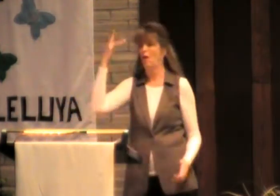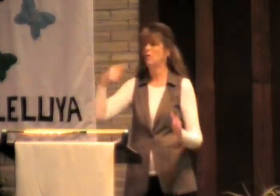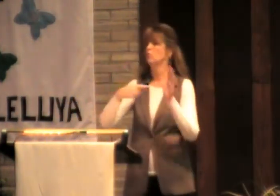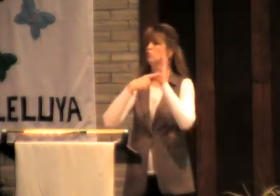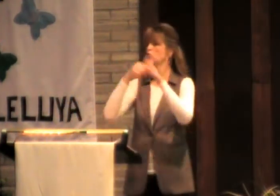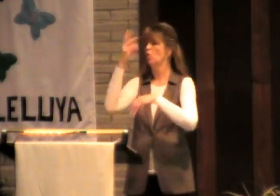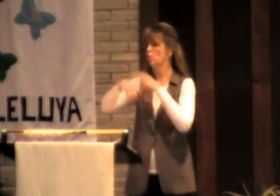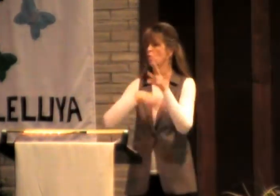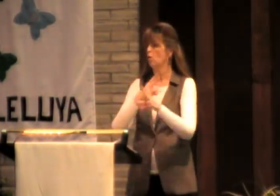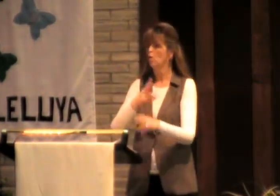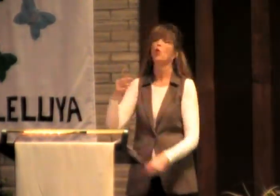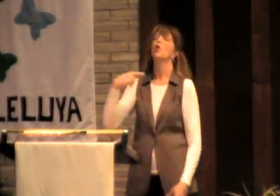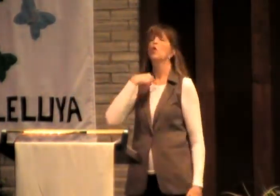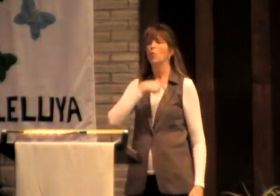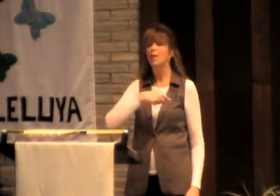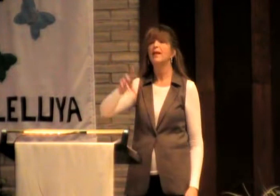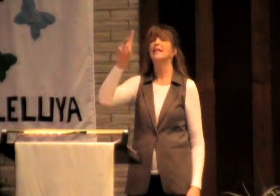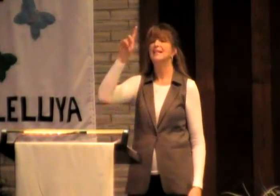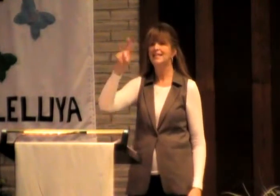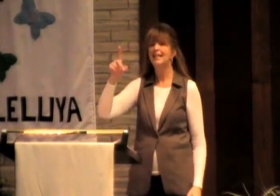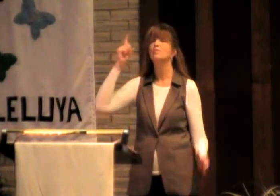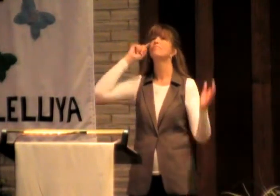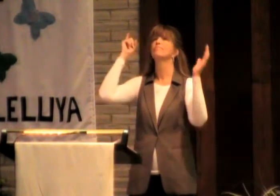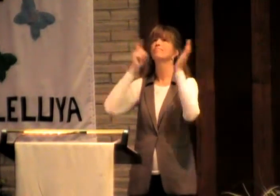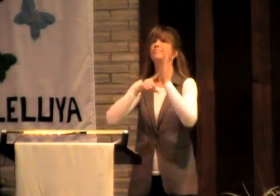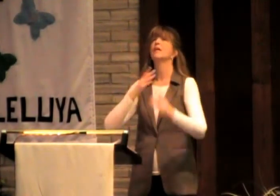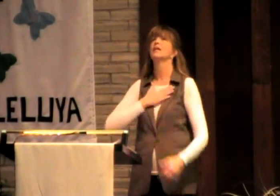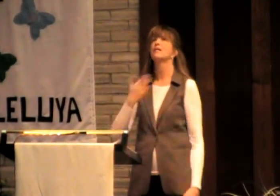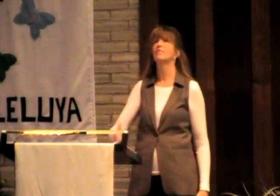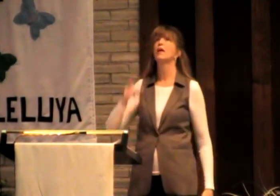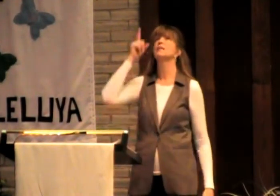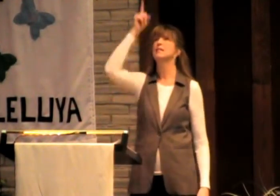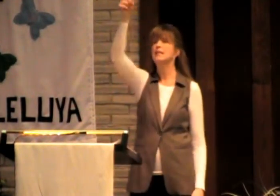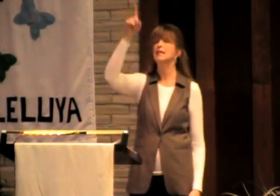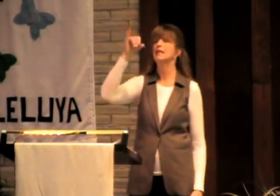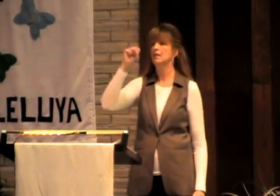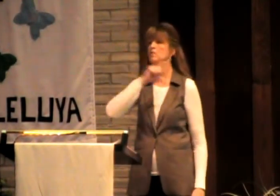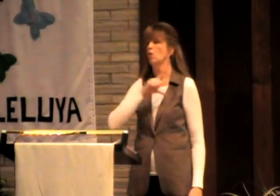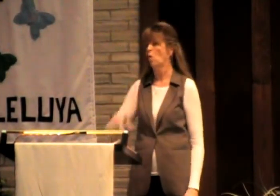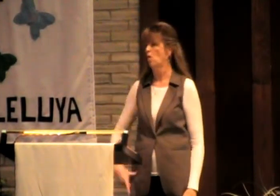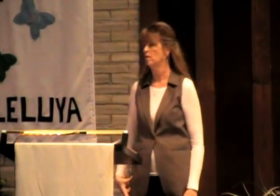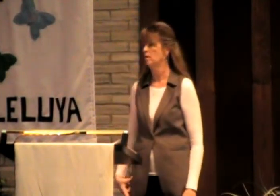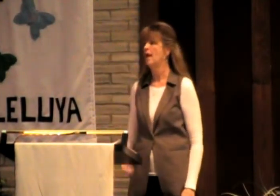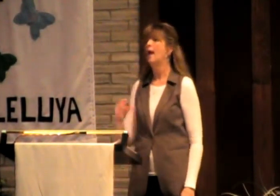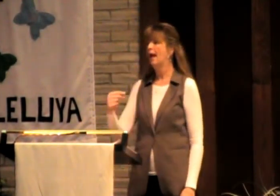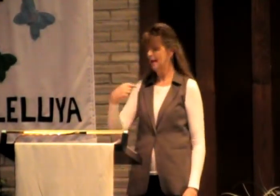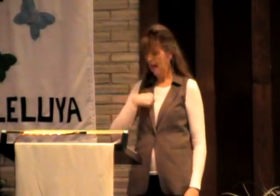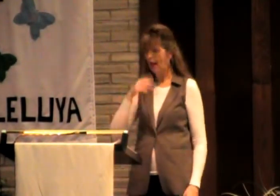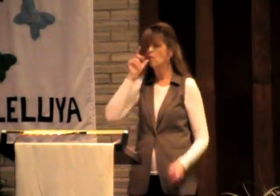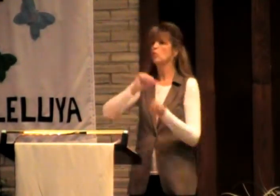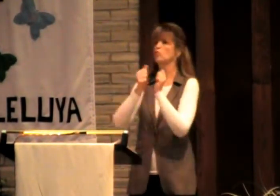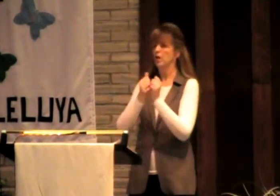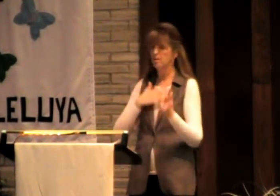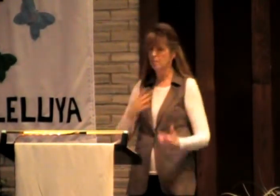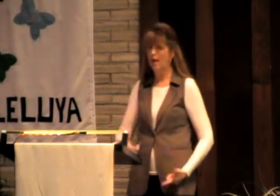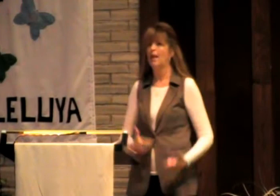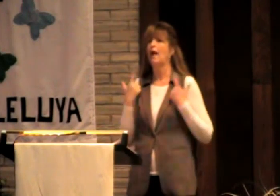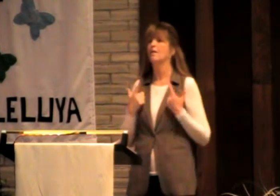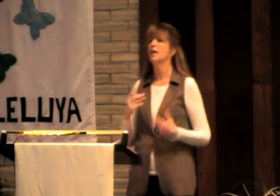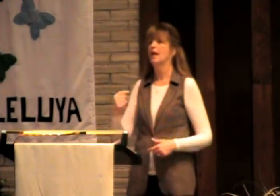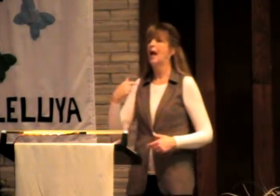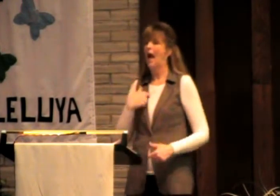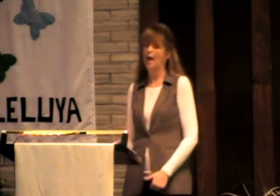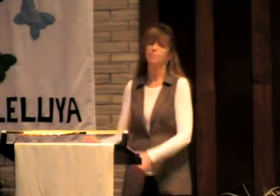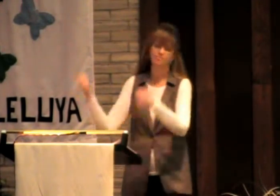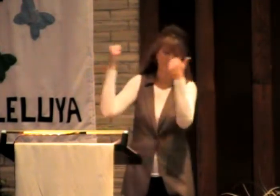we're baptized, that's just to show the world, yes, we did recognize it and confess our sins to the Lord, and I